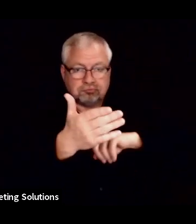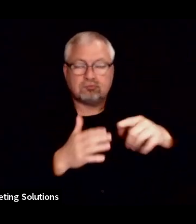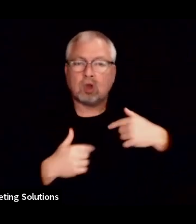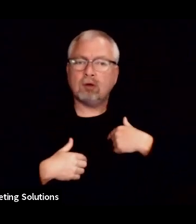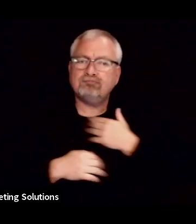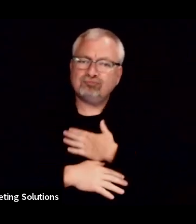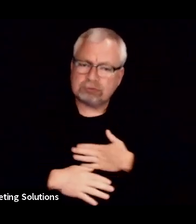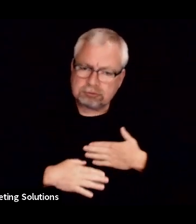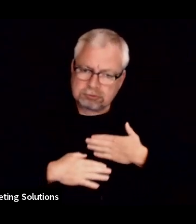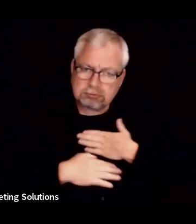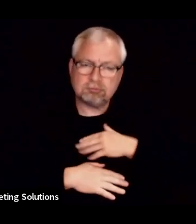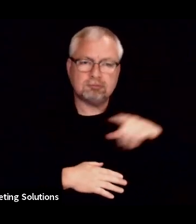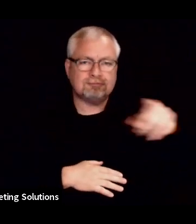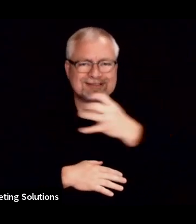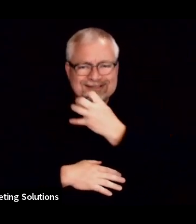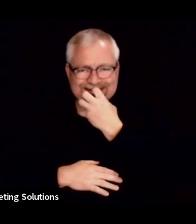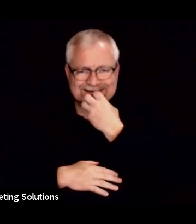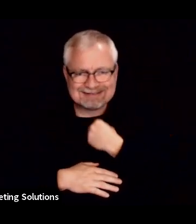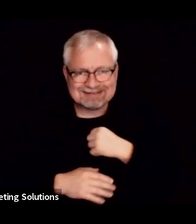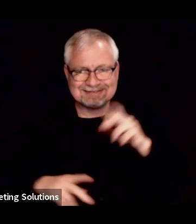It's